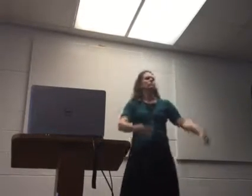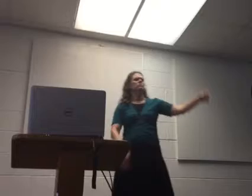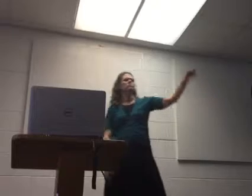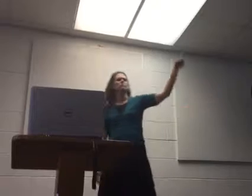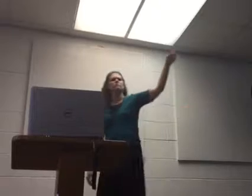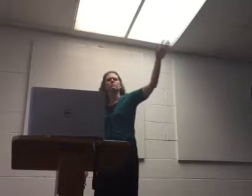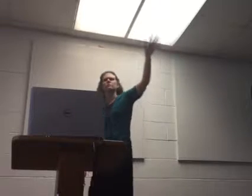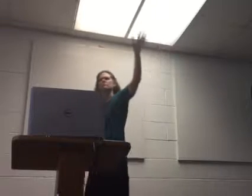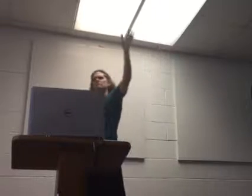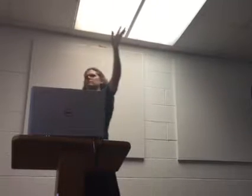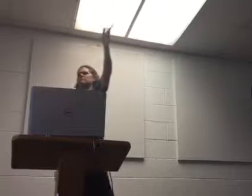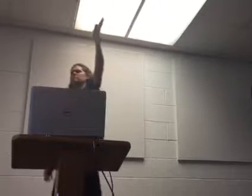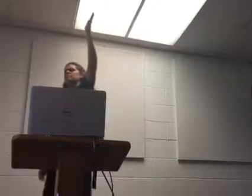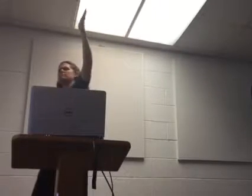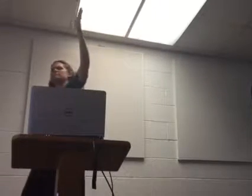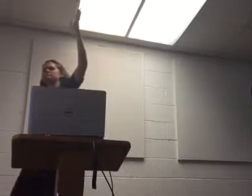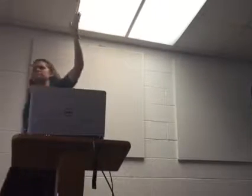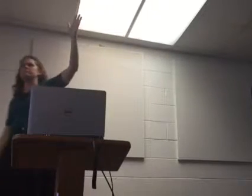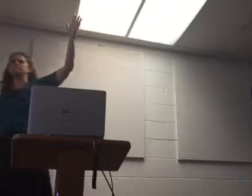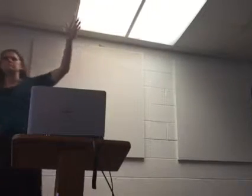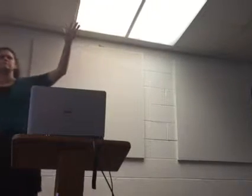How about 1/4?